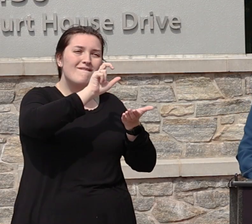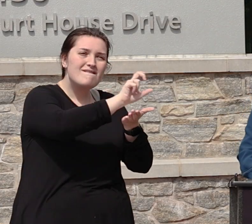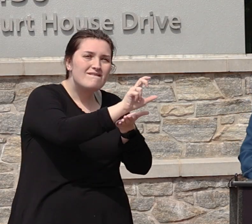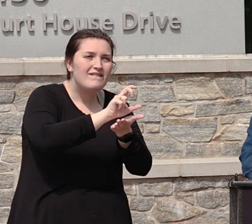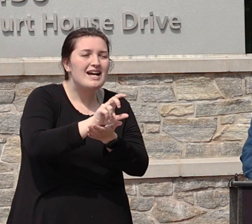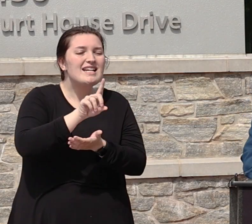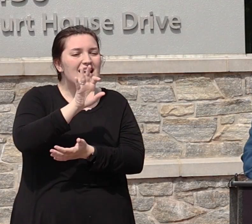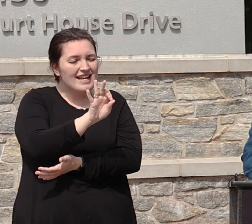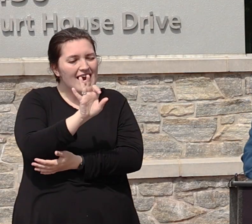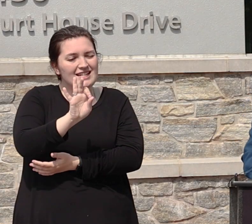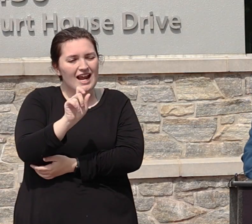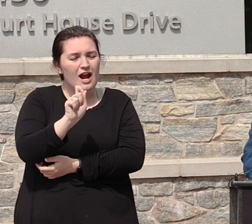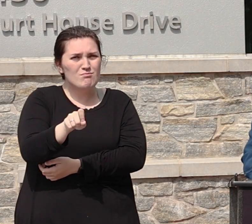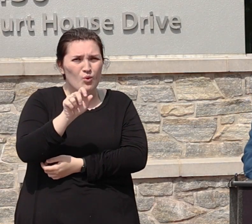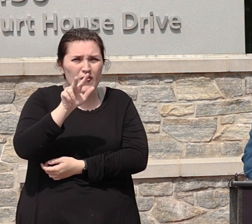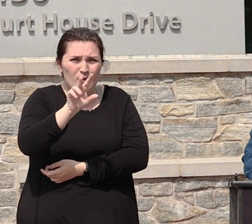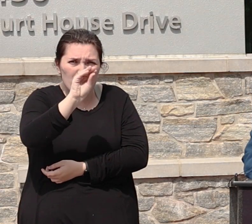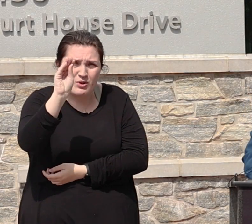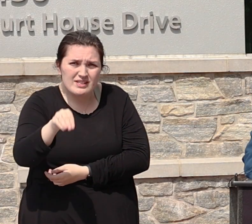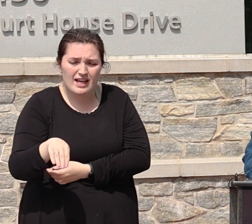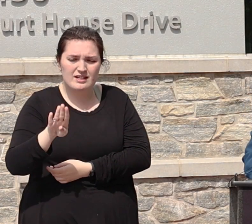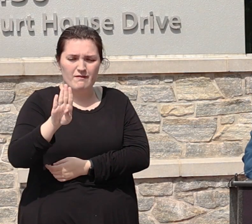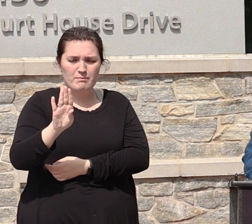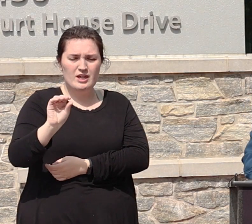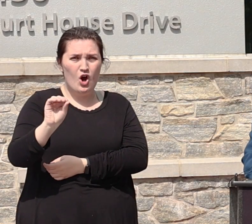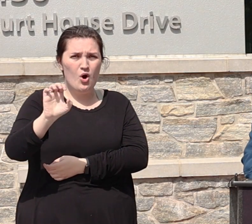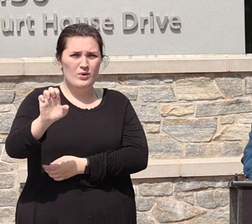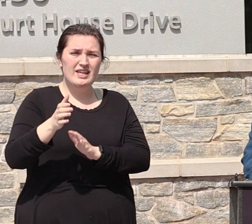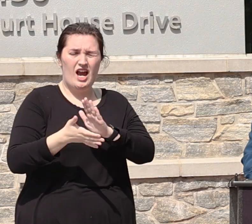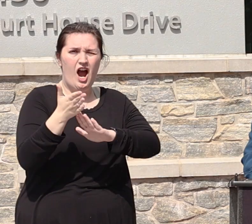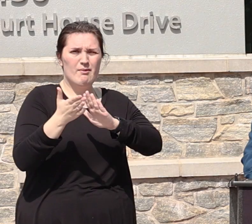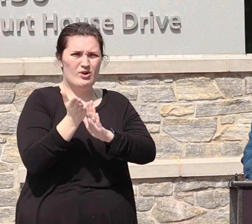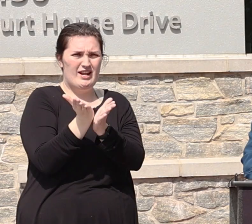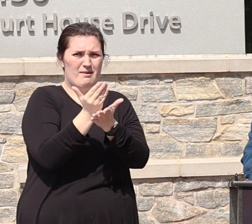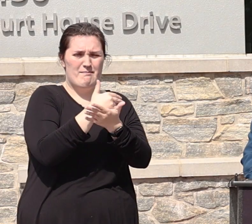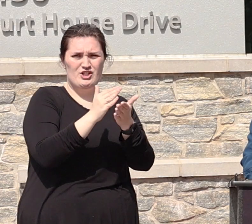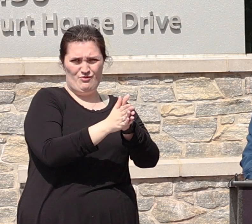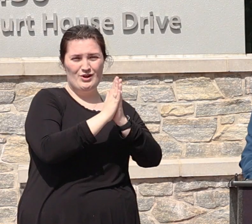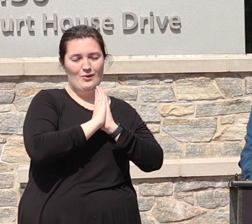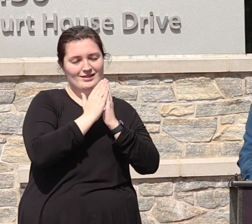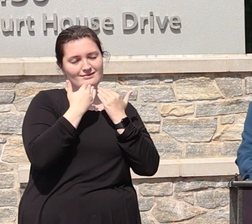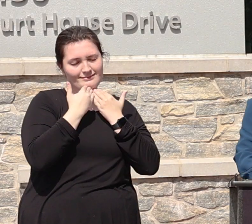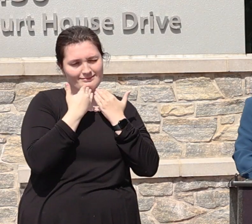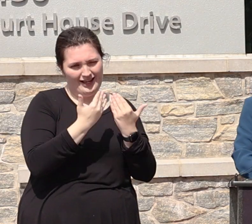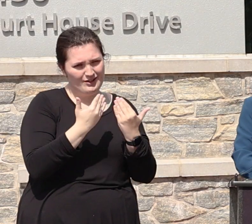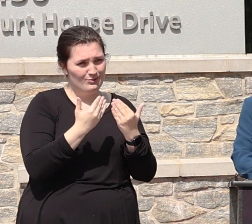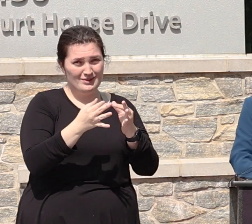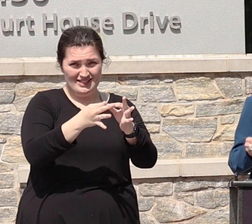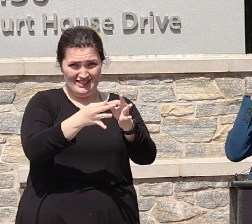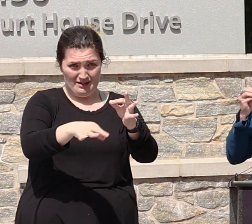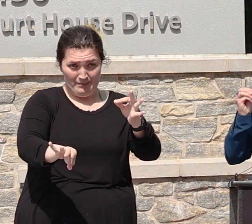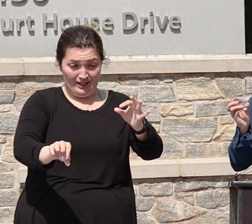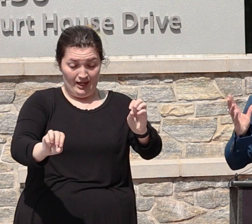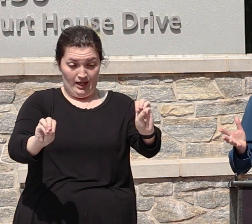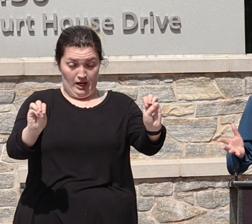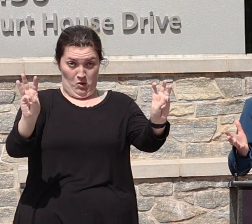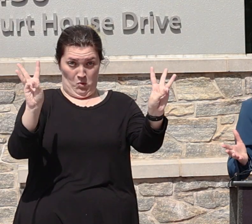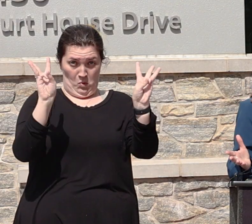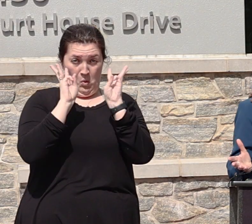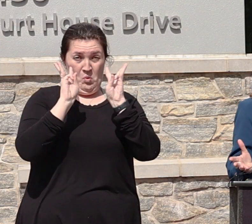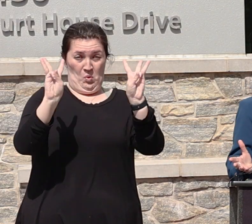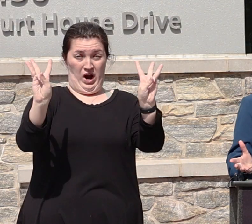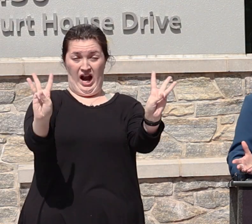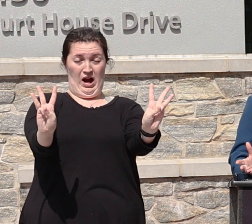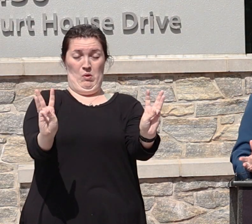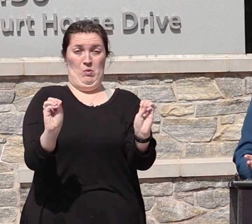99.3% of the Board of Education's operating budget request. Simply put, yowza, this is